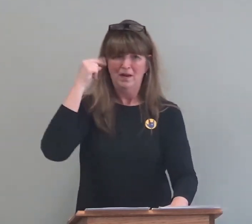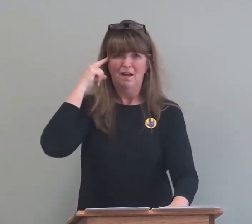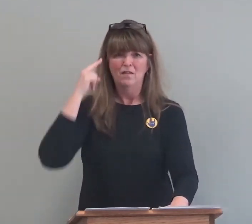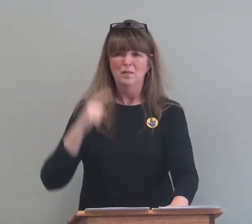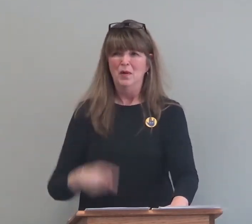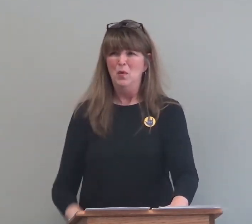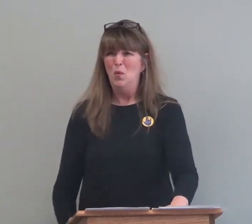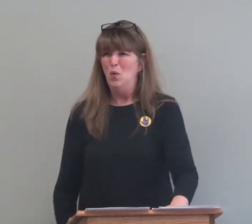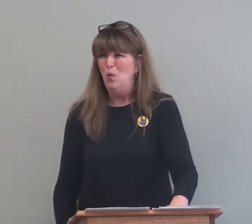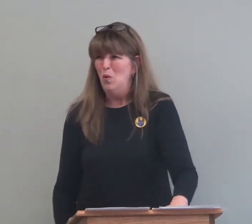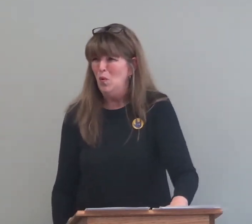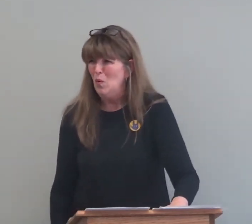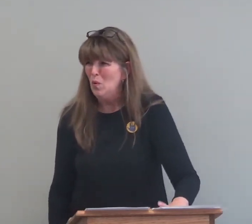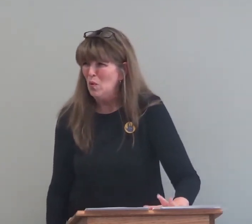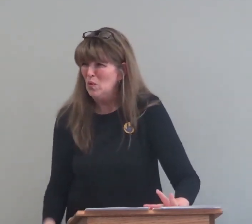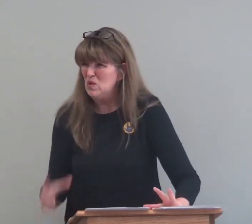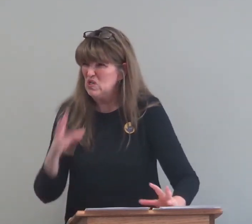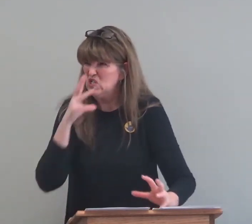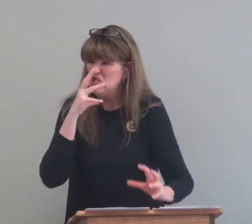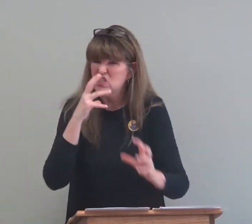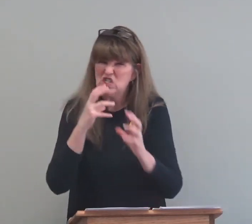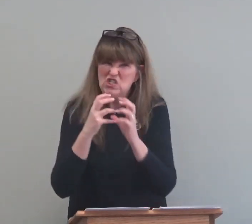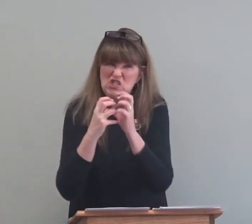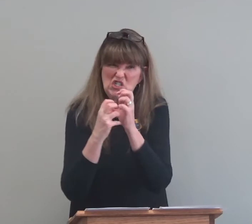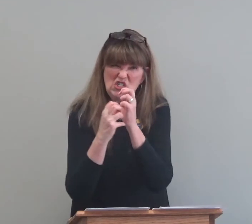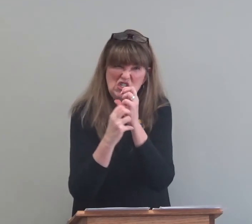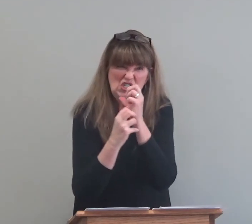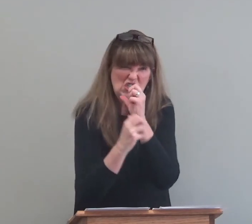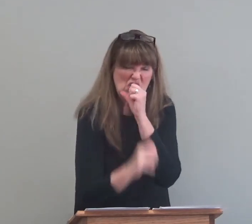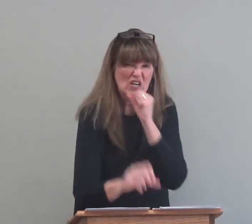crucifixion, and they could have been killed for preaching that, they still went ahead